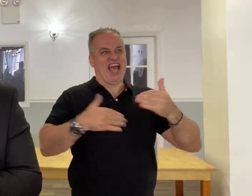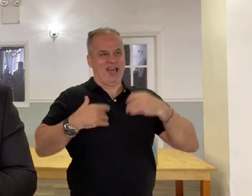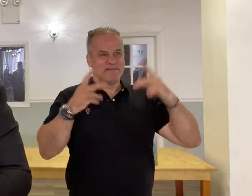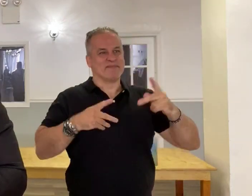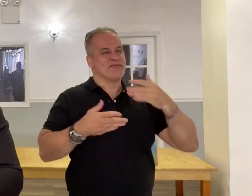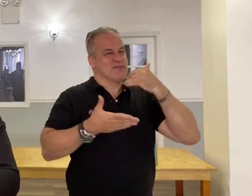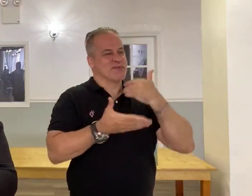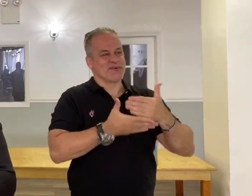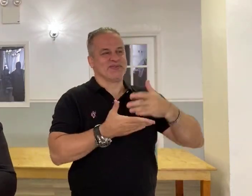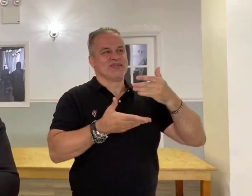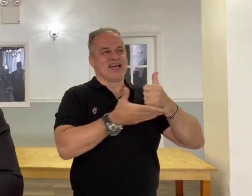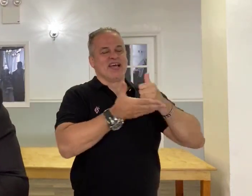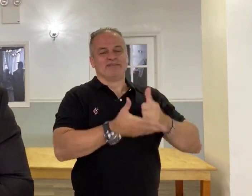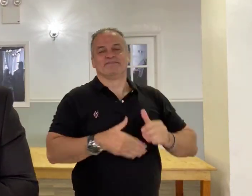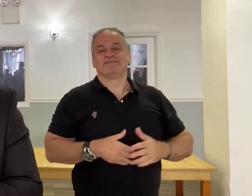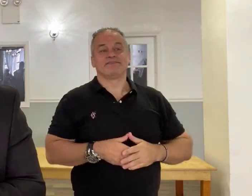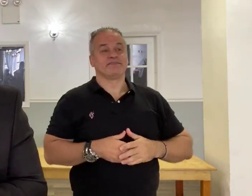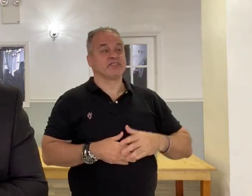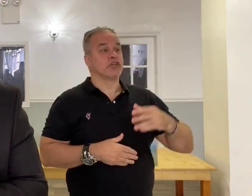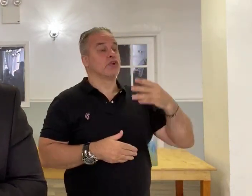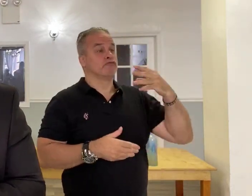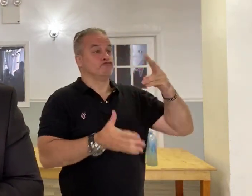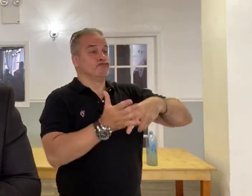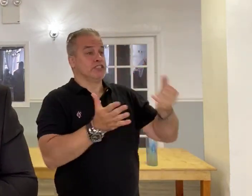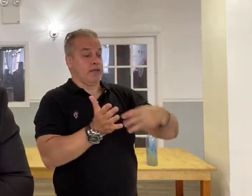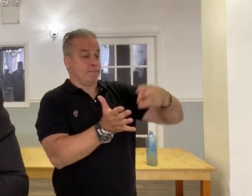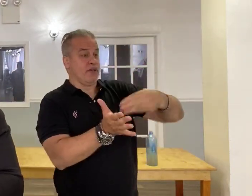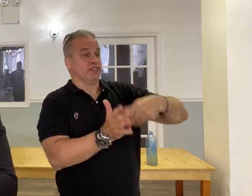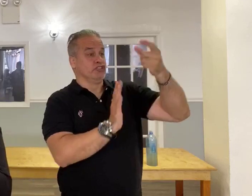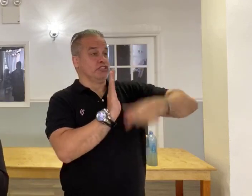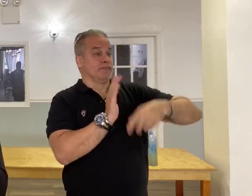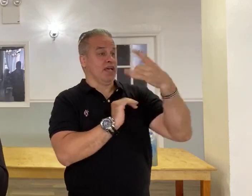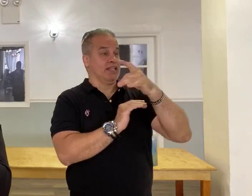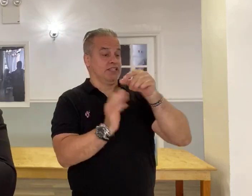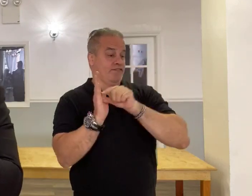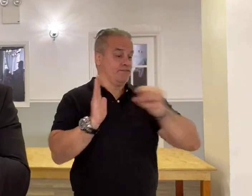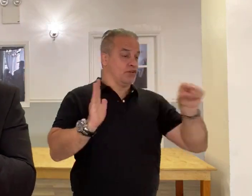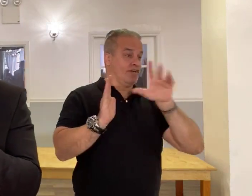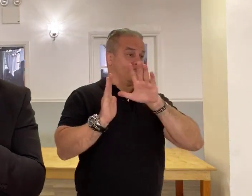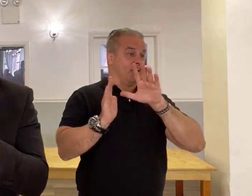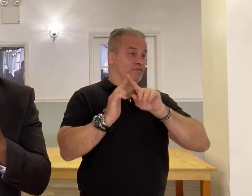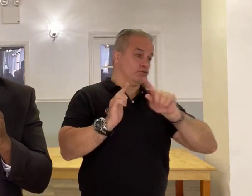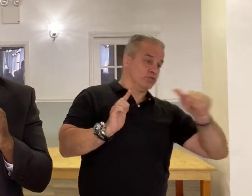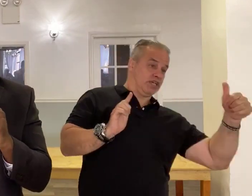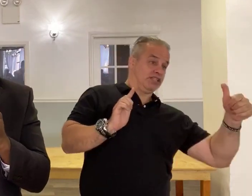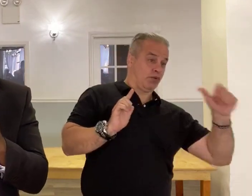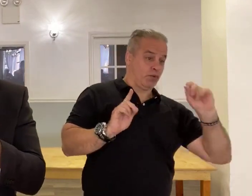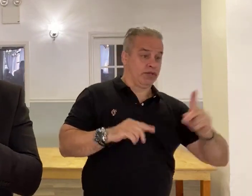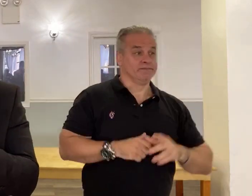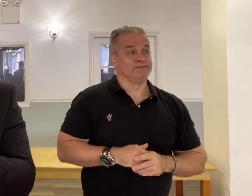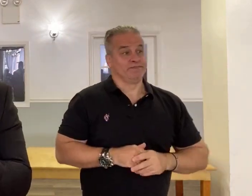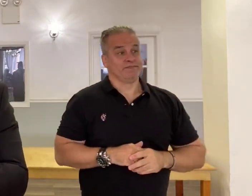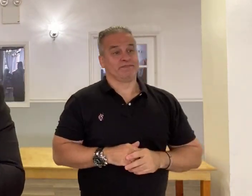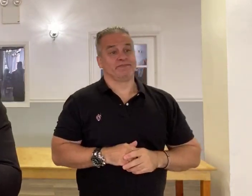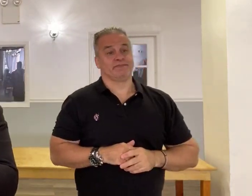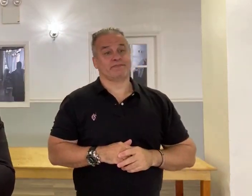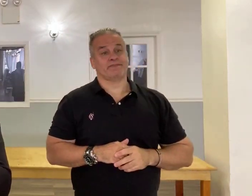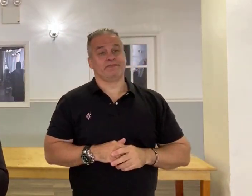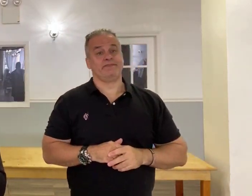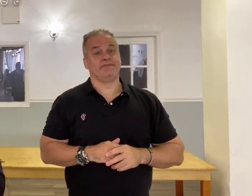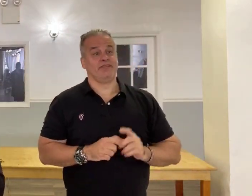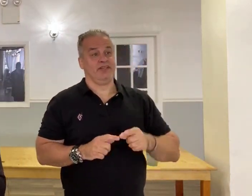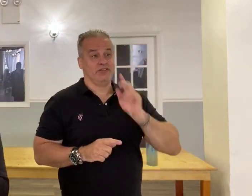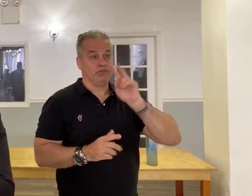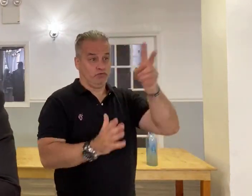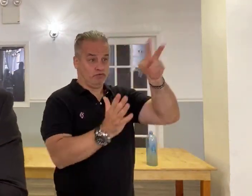we'll be reading Matthew chapter 18, verses 5 through 10. We will be doing our responsive